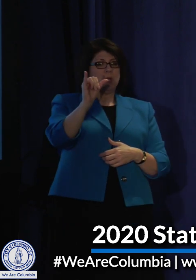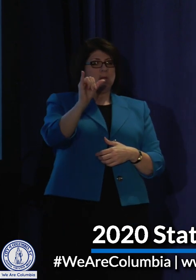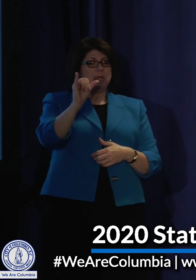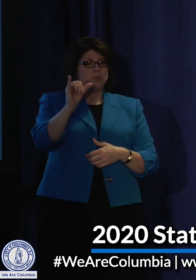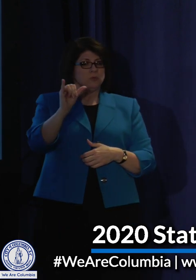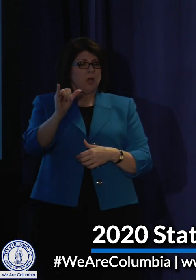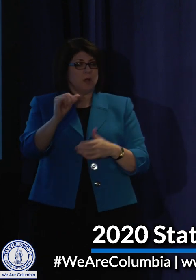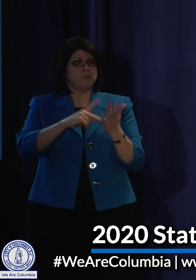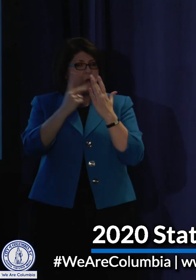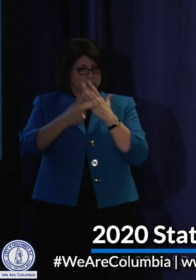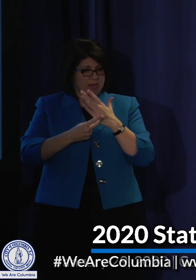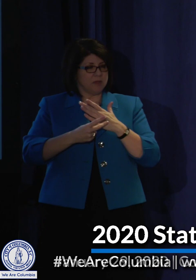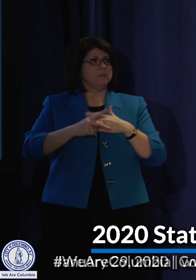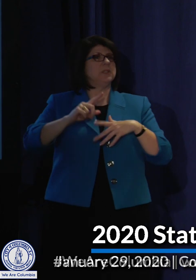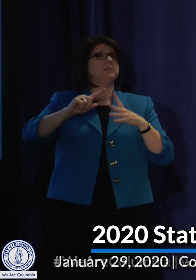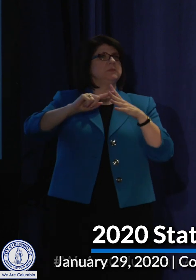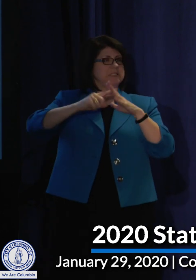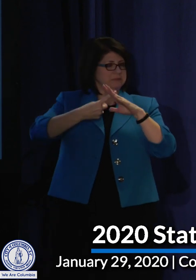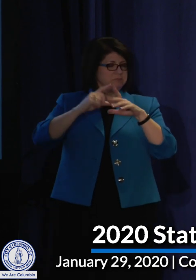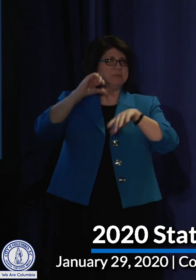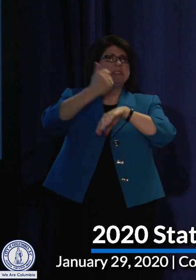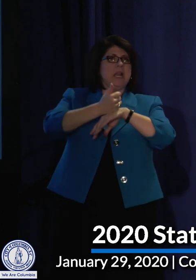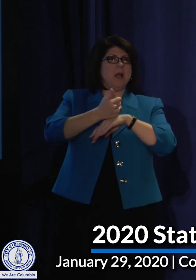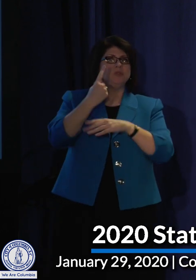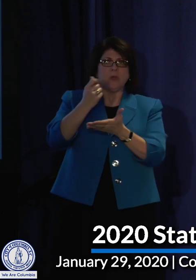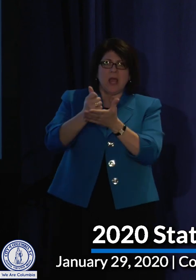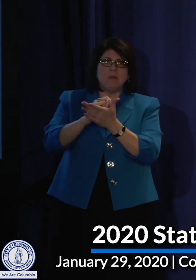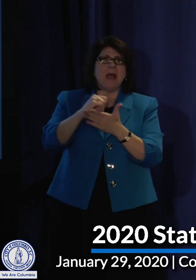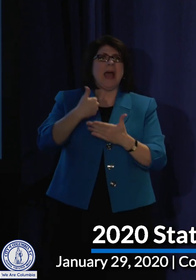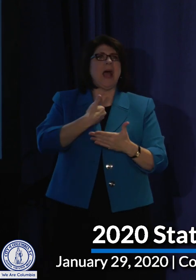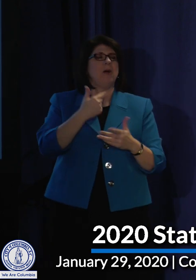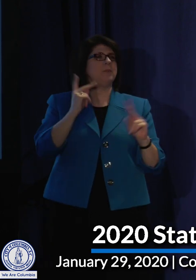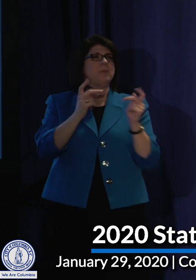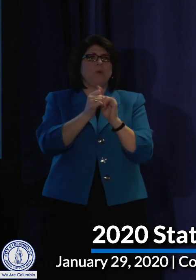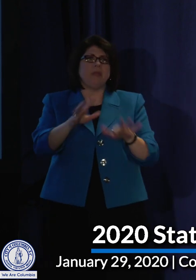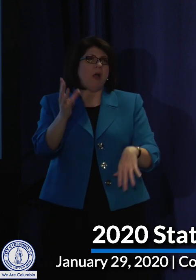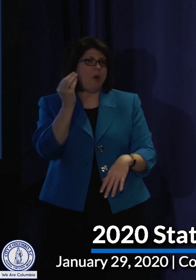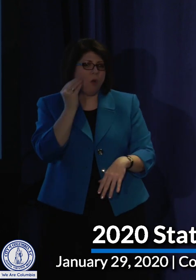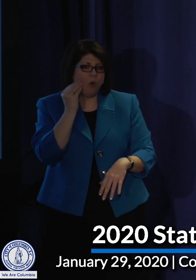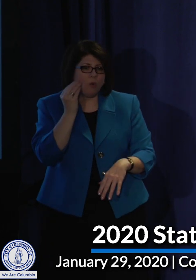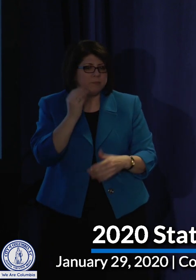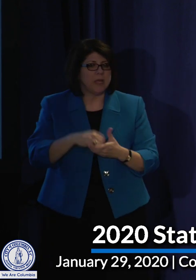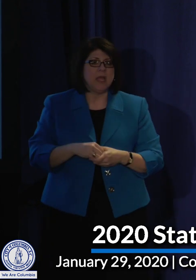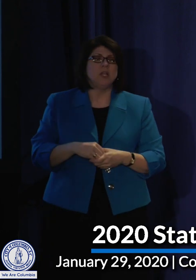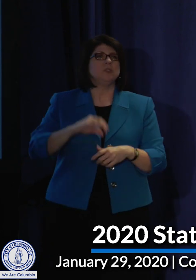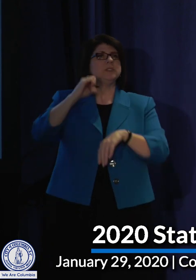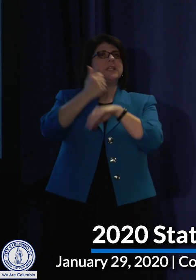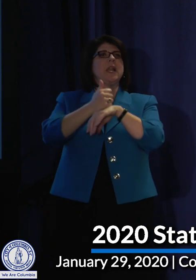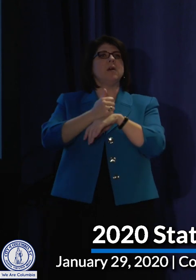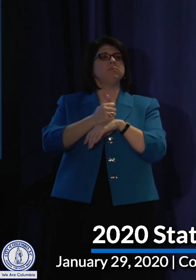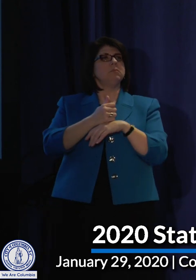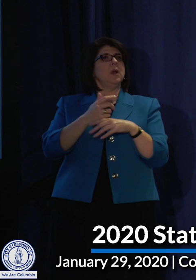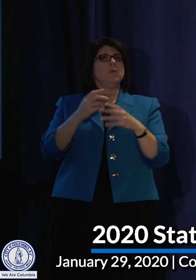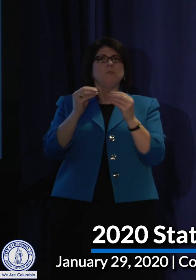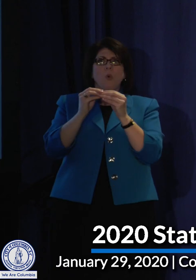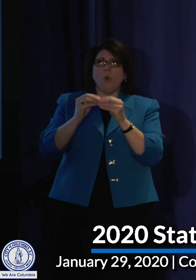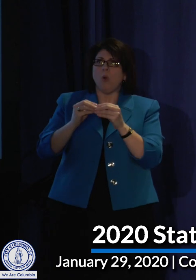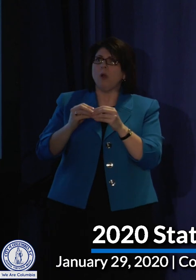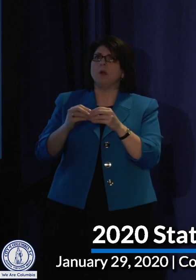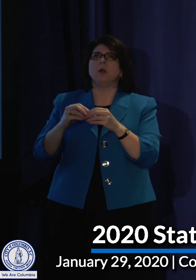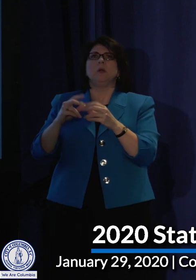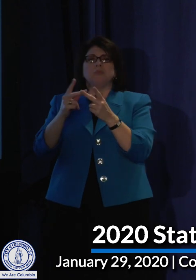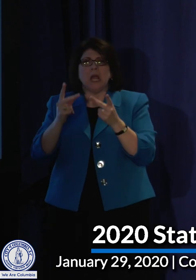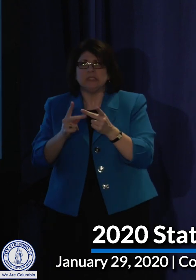employ our unsheltered citizens, our homeless citizens, to complete beautification projects across the city. It's